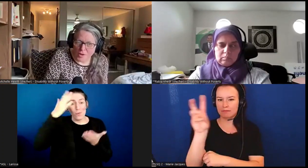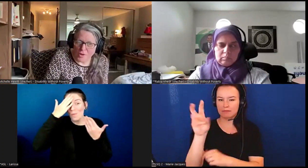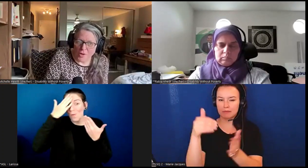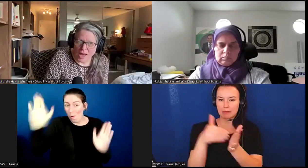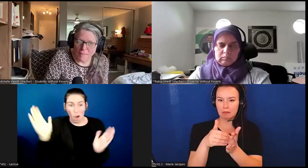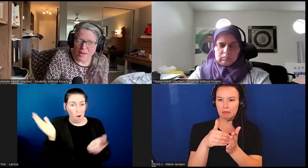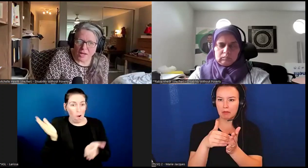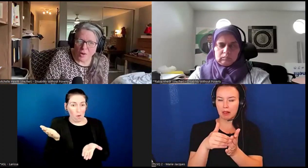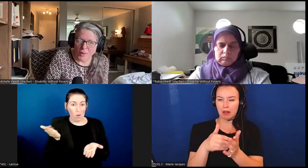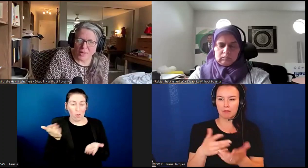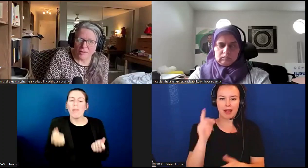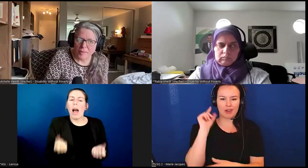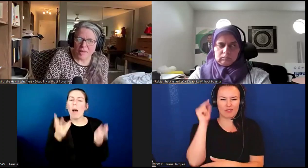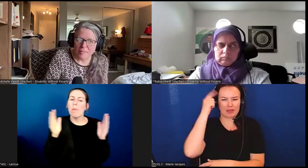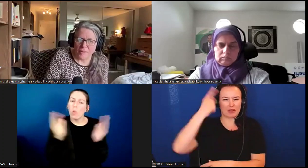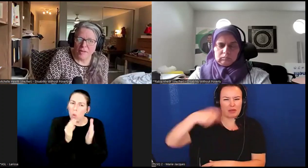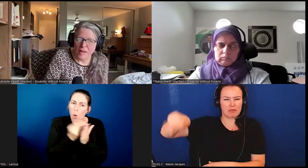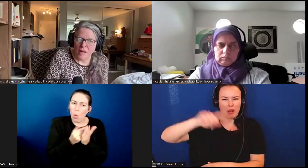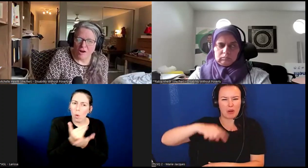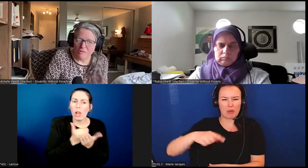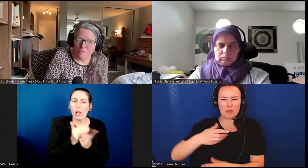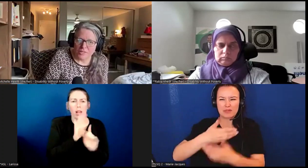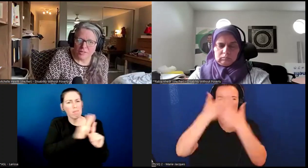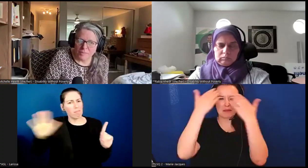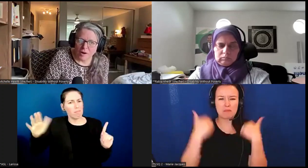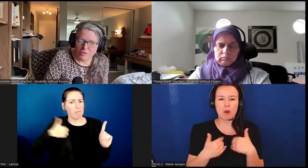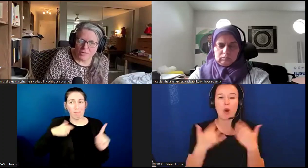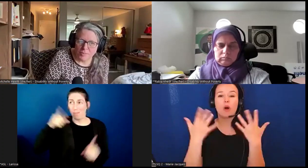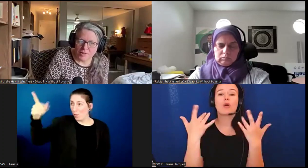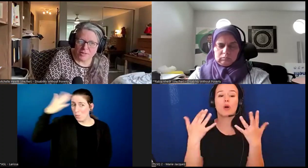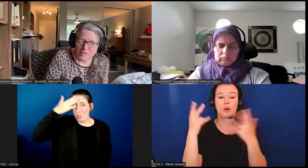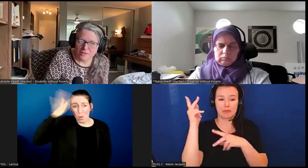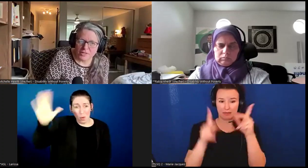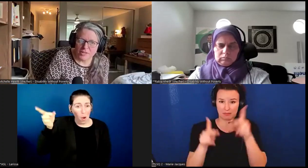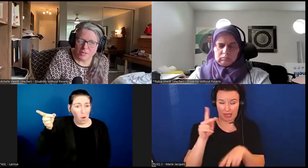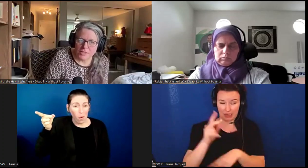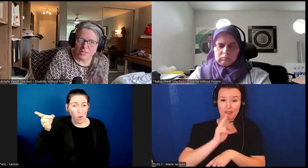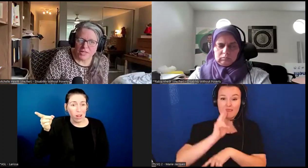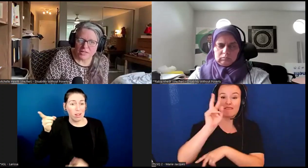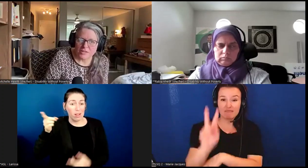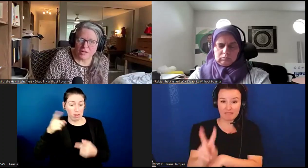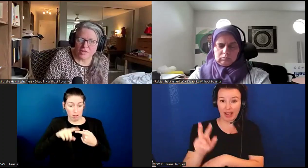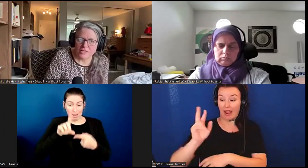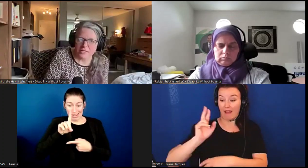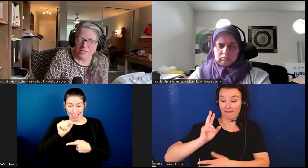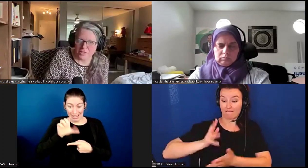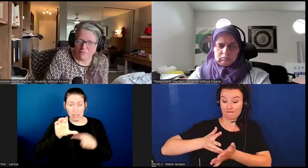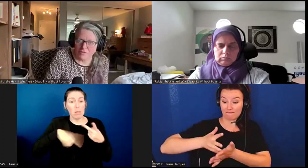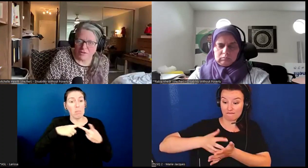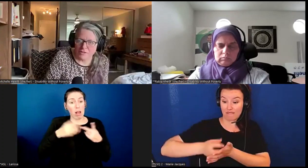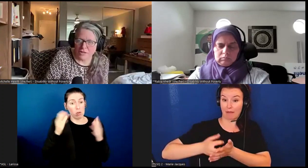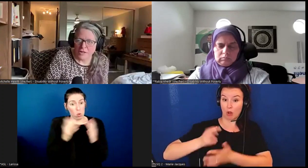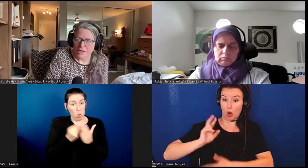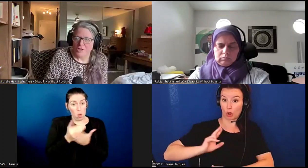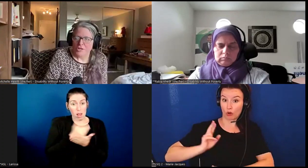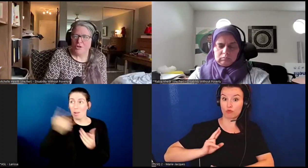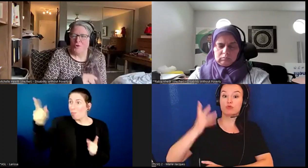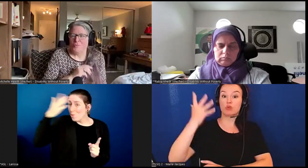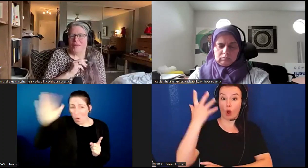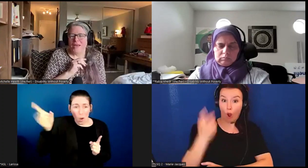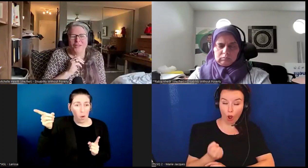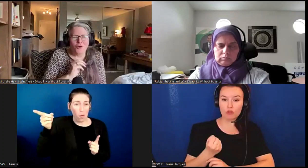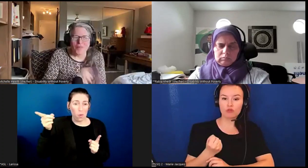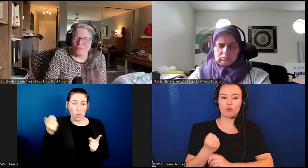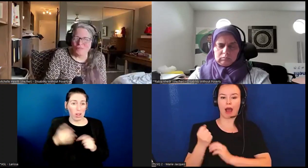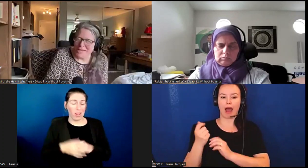low how many low income people are recipients of a disability tax credit certificate.